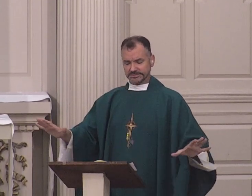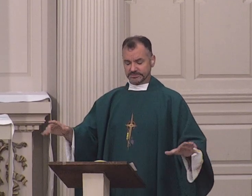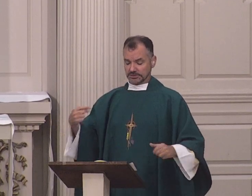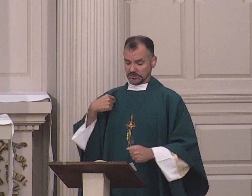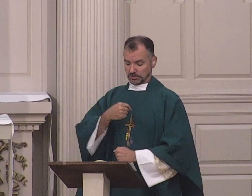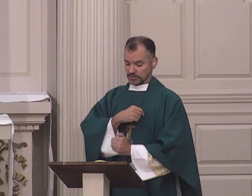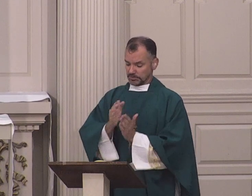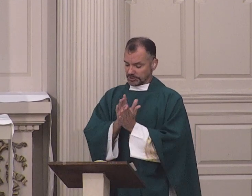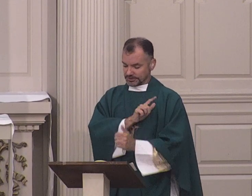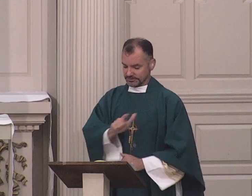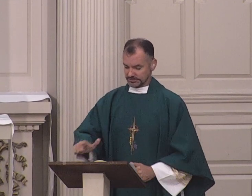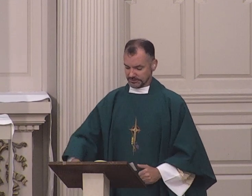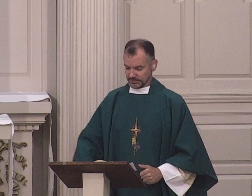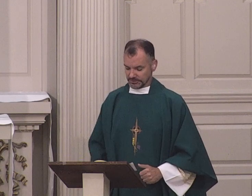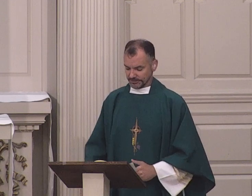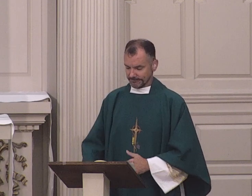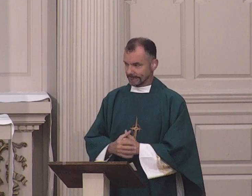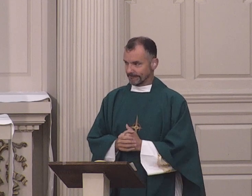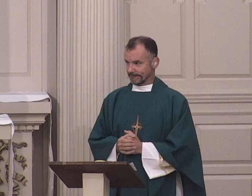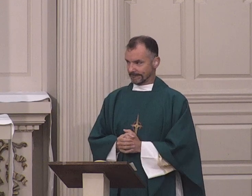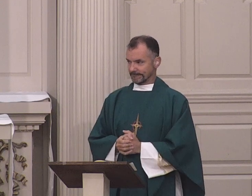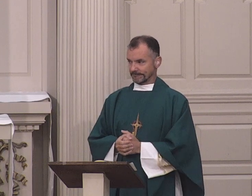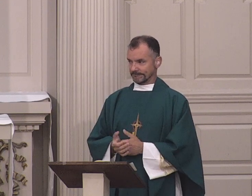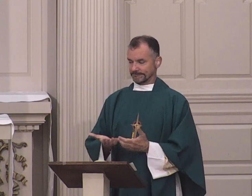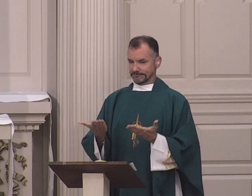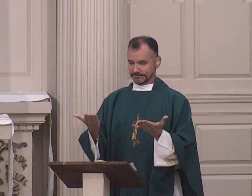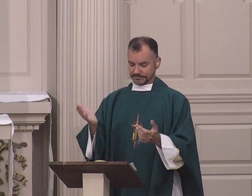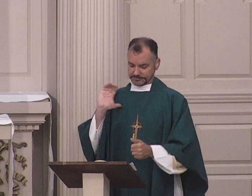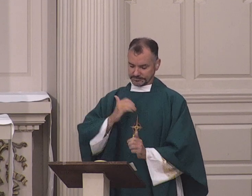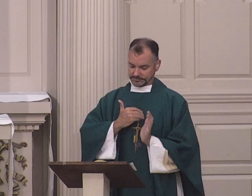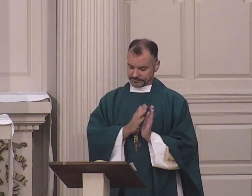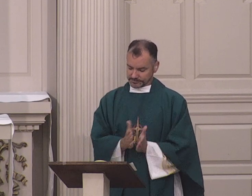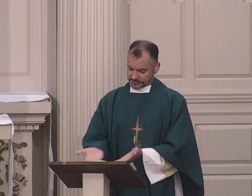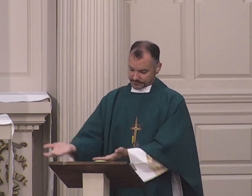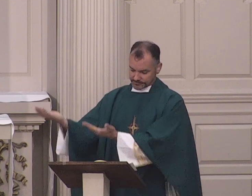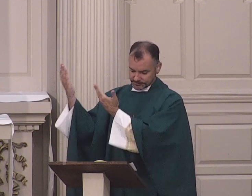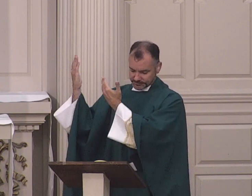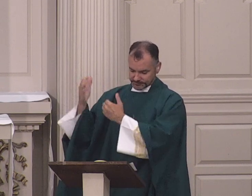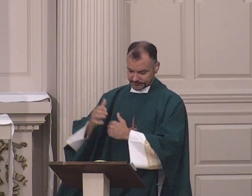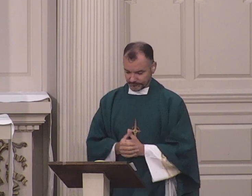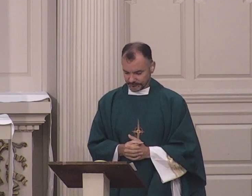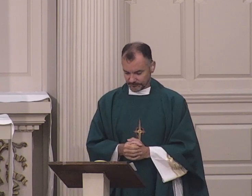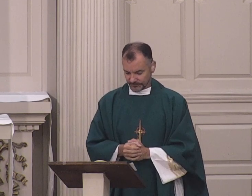be blessed. We pray to the Lord. Lord, hear our prayer.